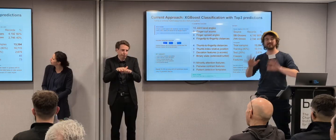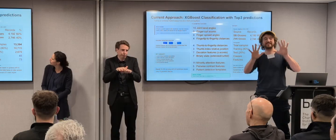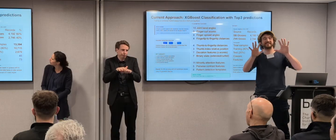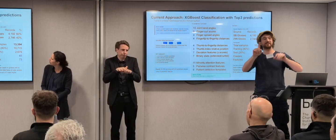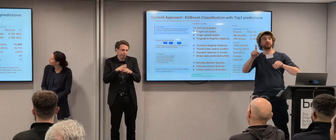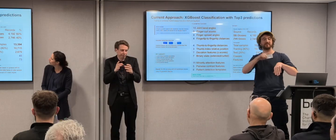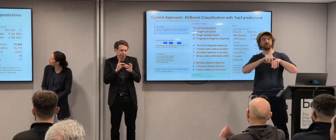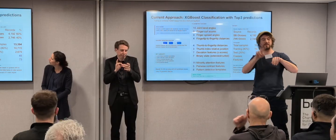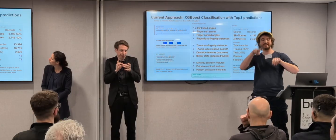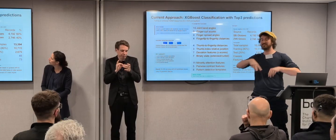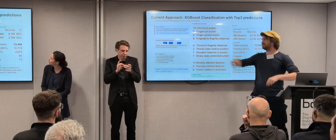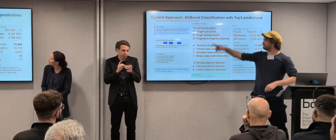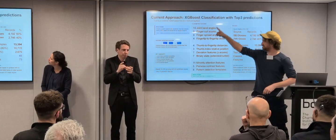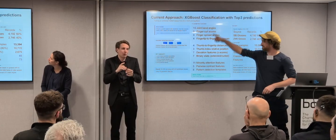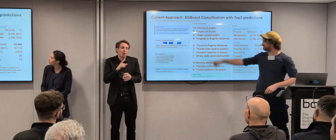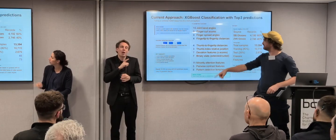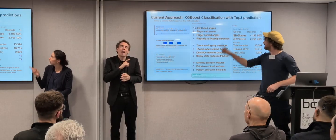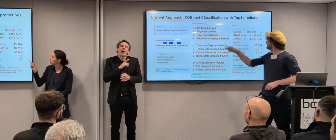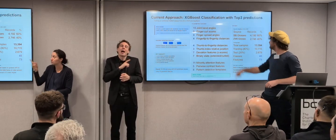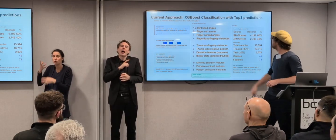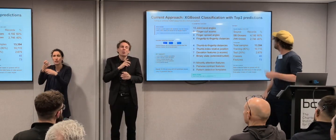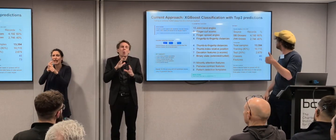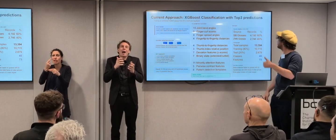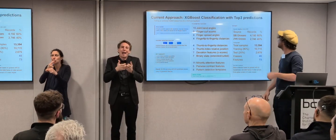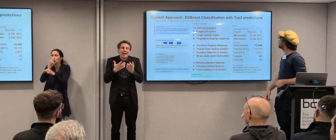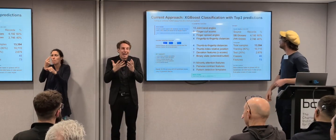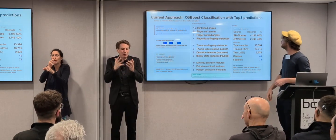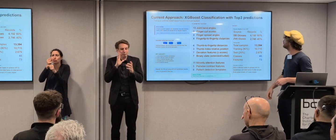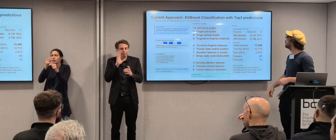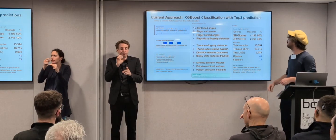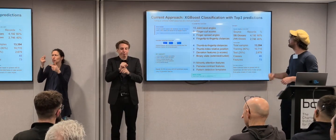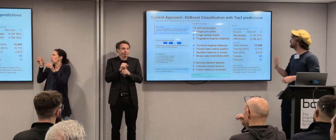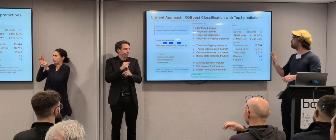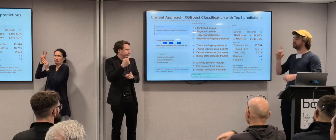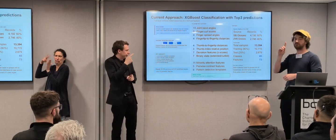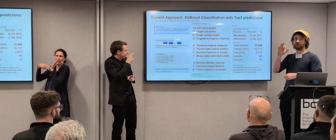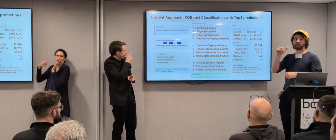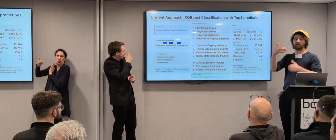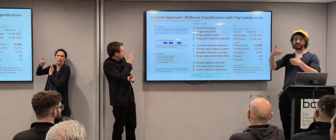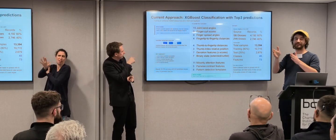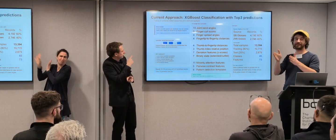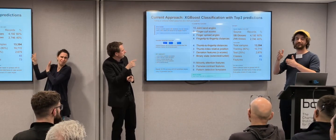And that is how we get these geometric features. You can just read that for yourself.